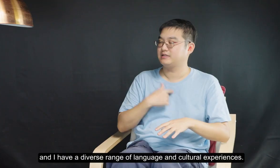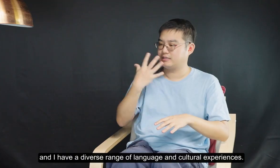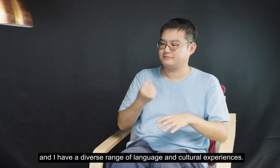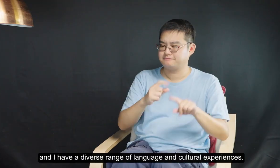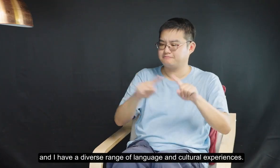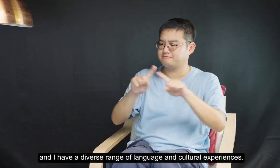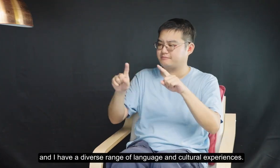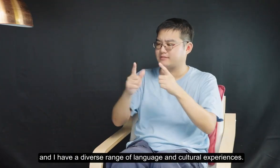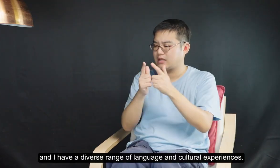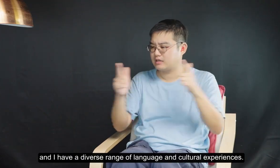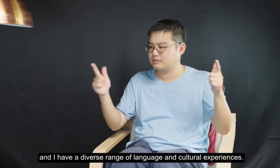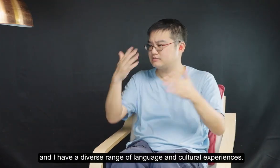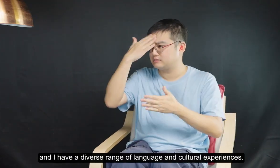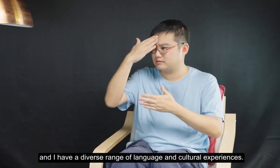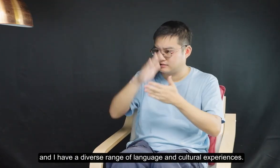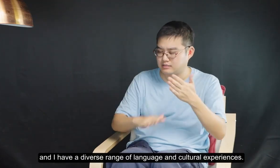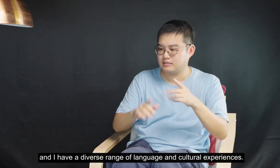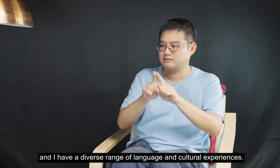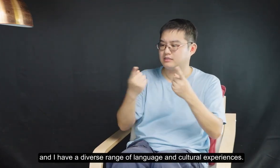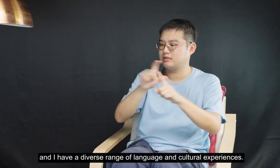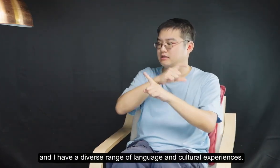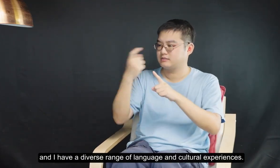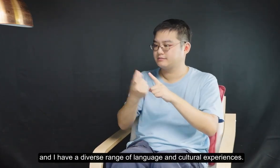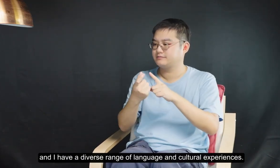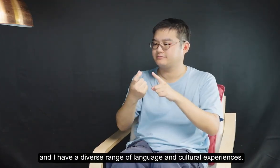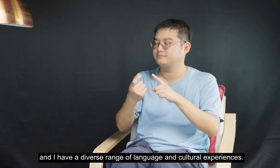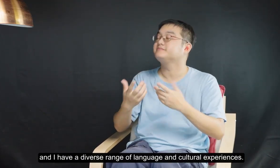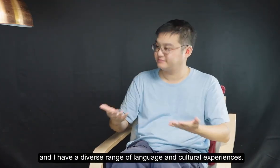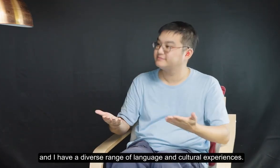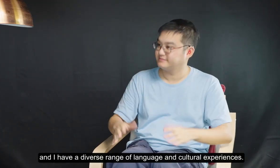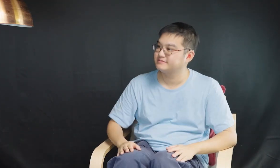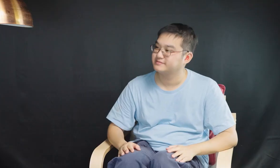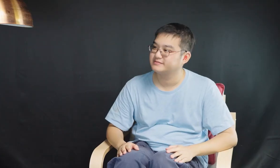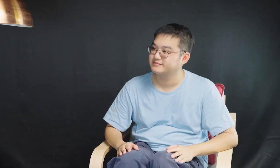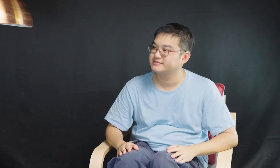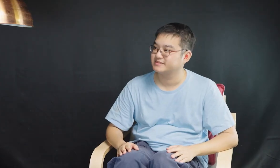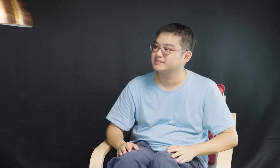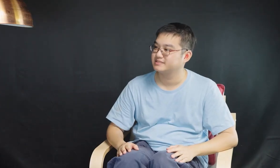and I have a diverse range of language and cultural experiences.